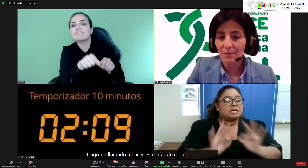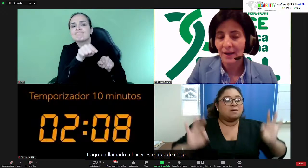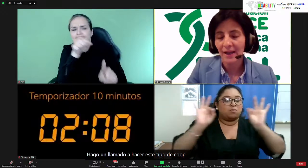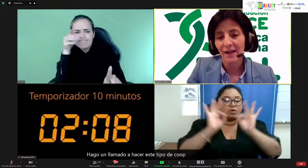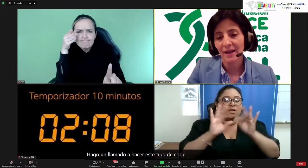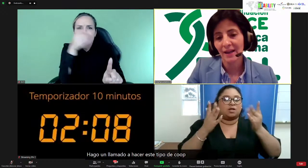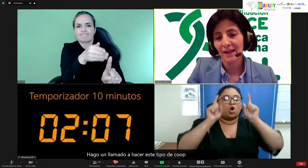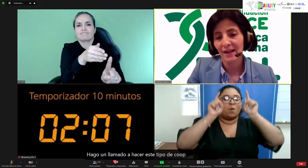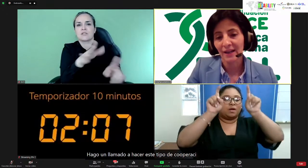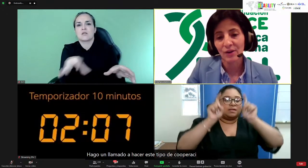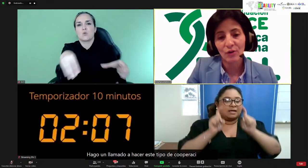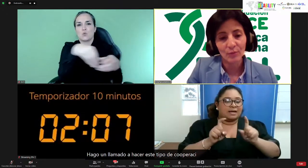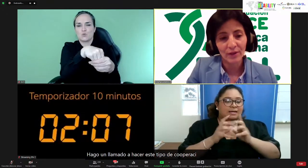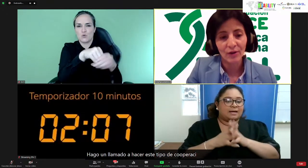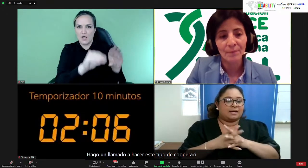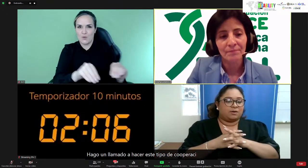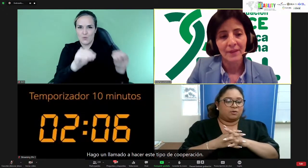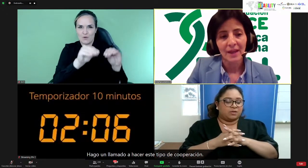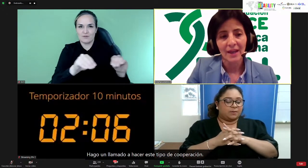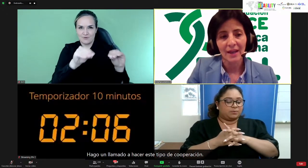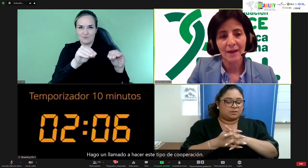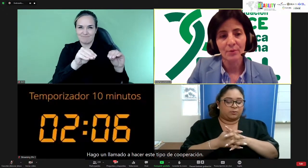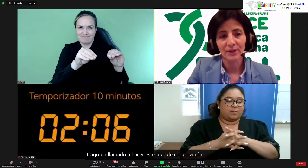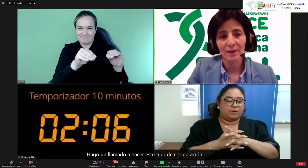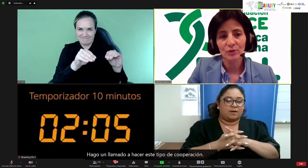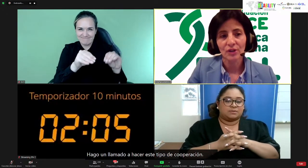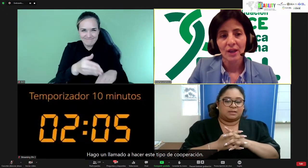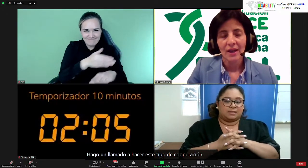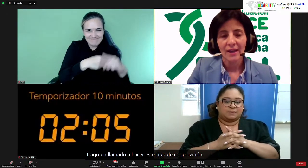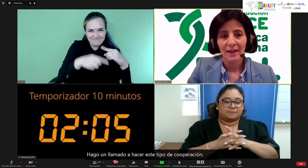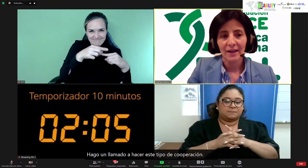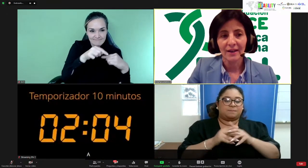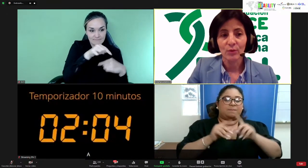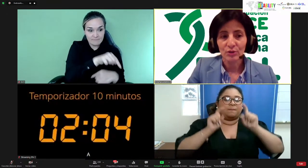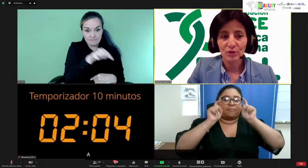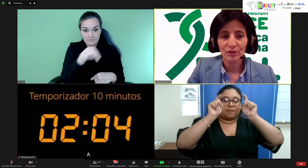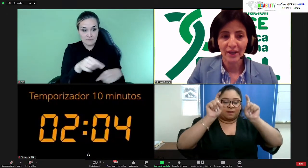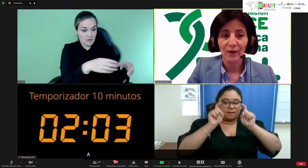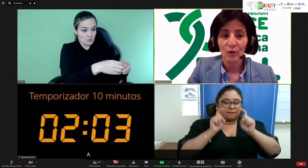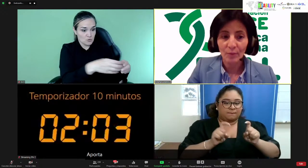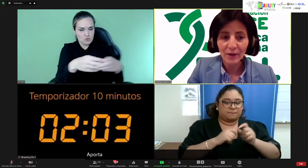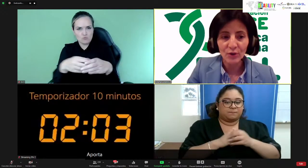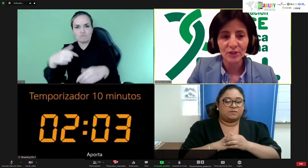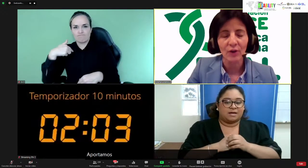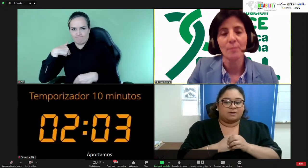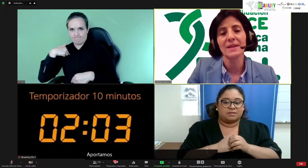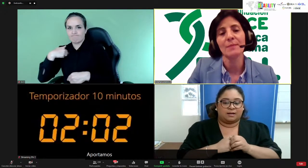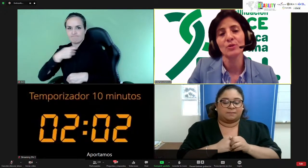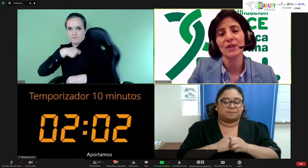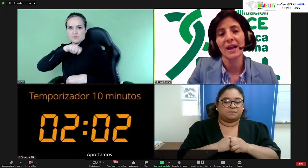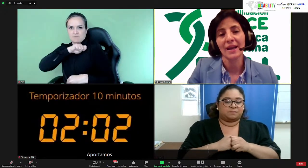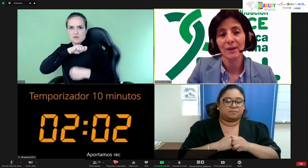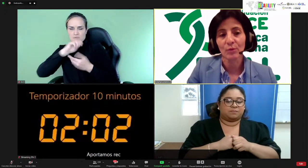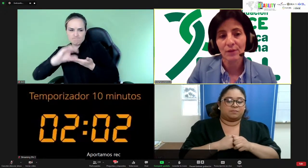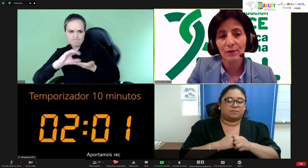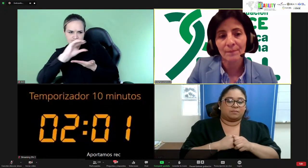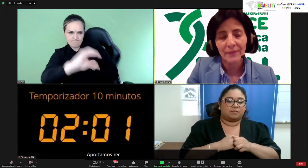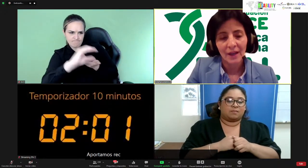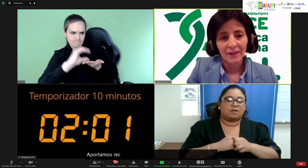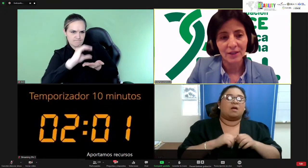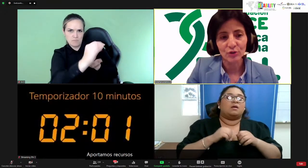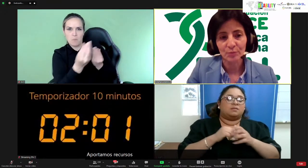on inclusive education in the region as i was telling you we contribute with economic